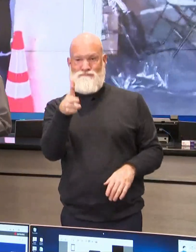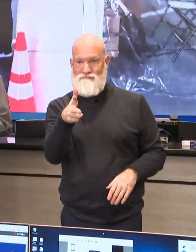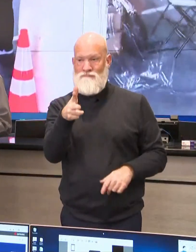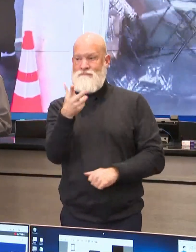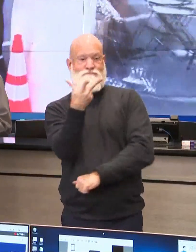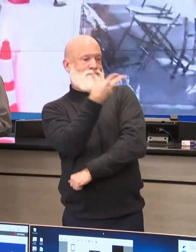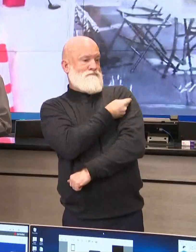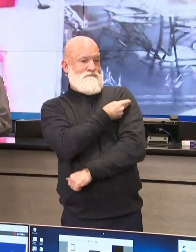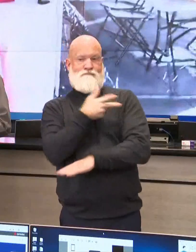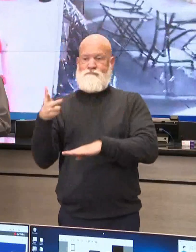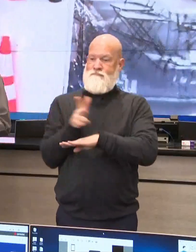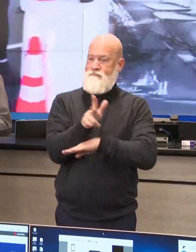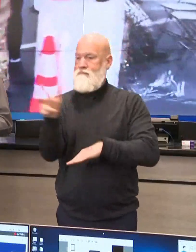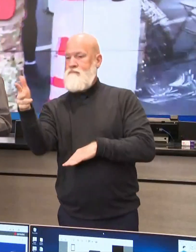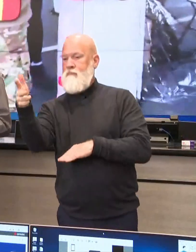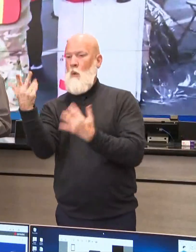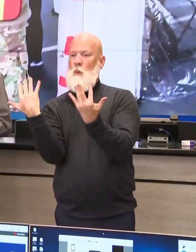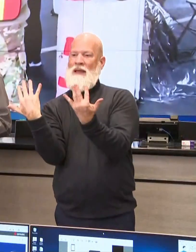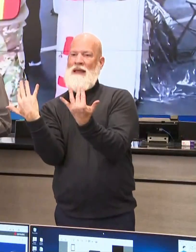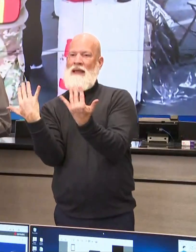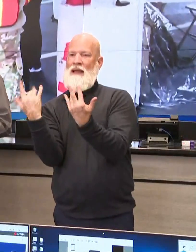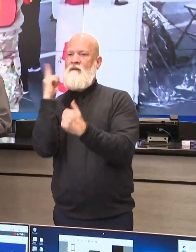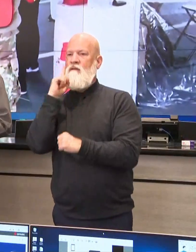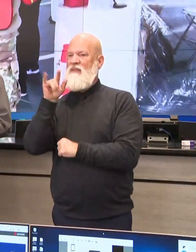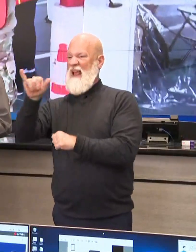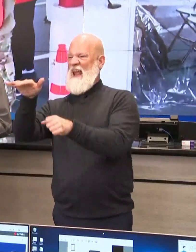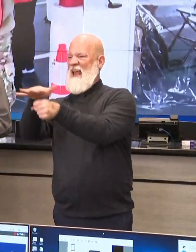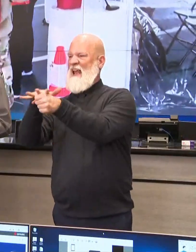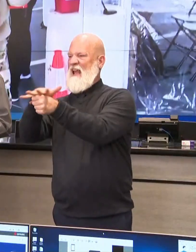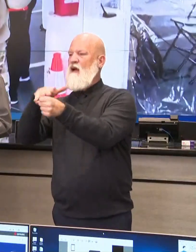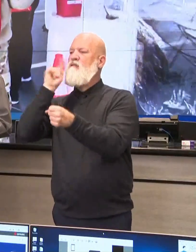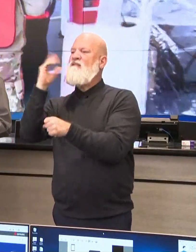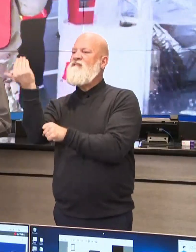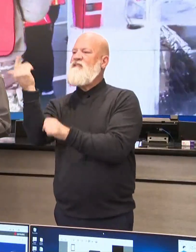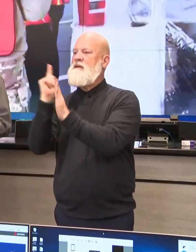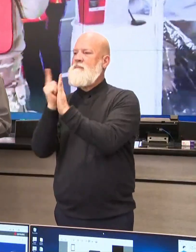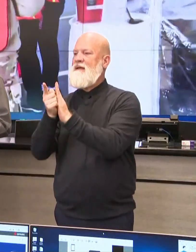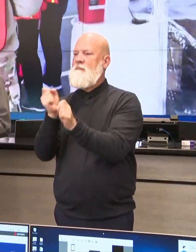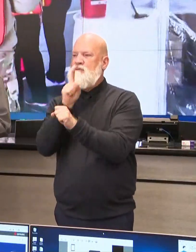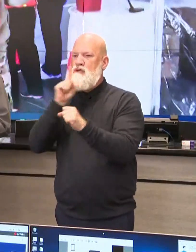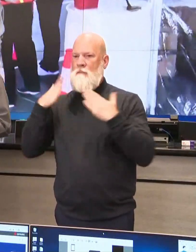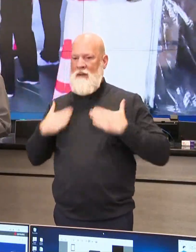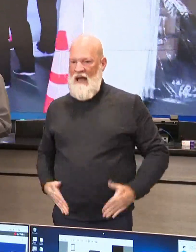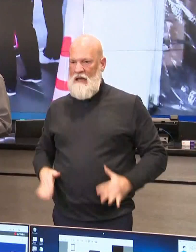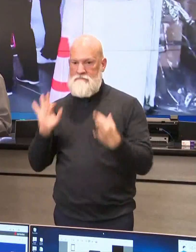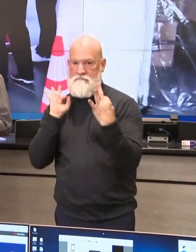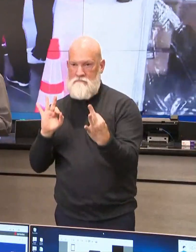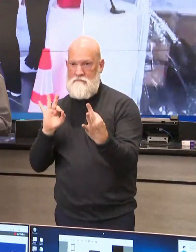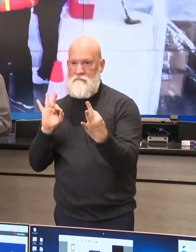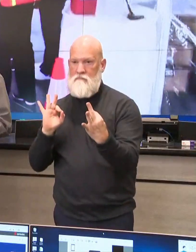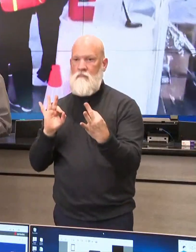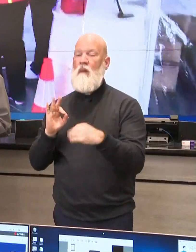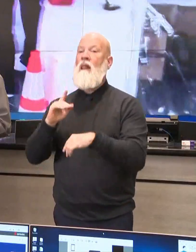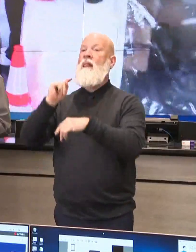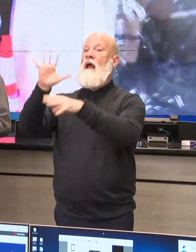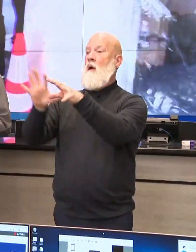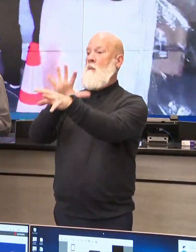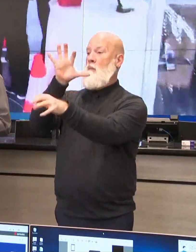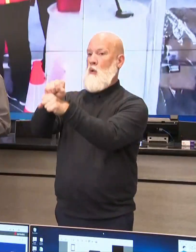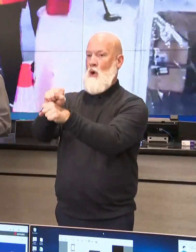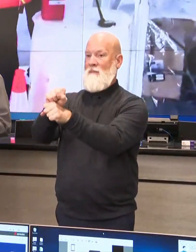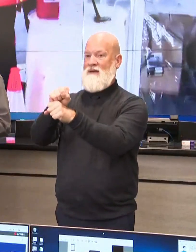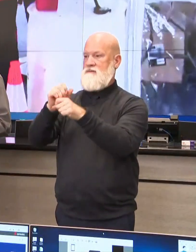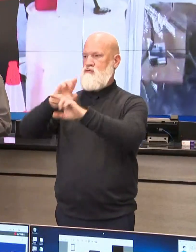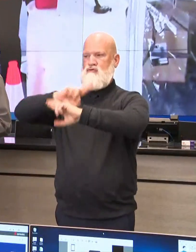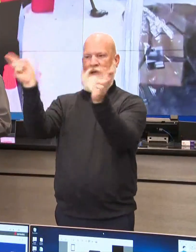there are no allergic reactions, you'll be notified then to set your second appointment. So you have the ability to come right back to the same site, see the same faces,